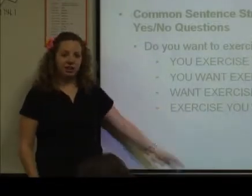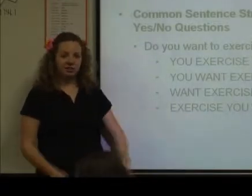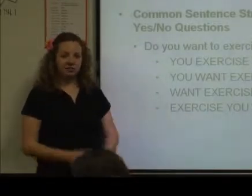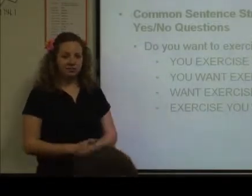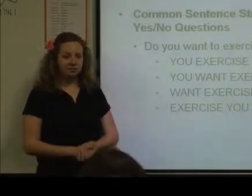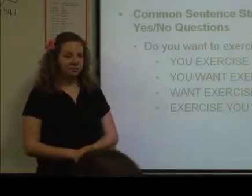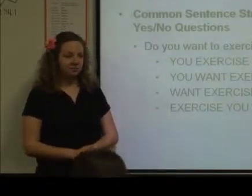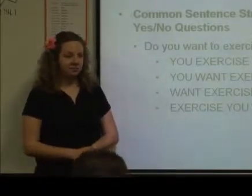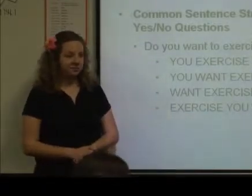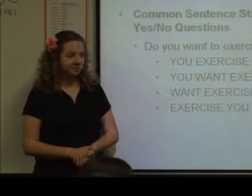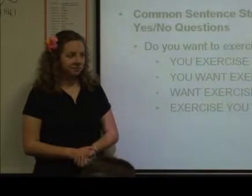want?